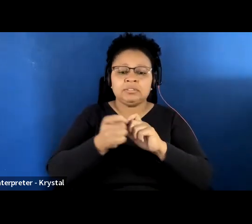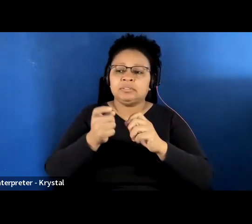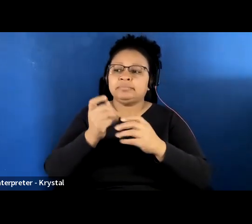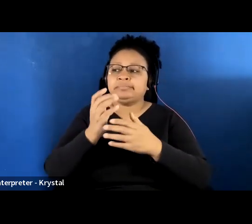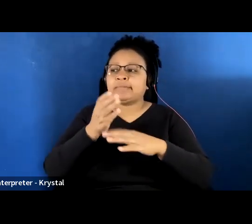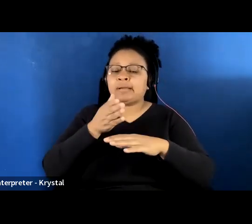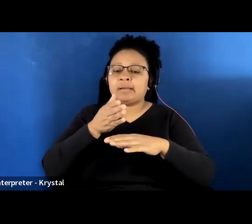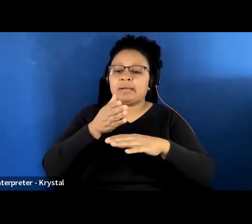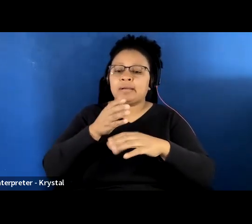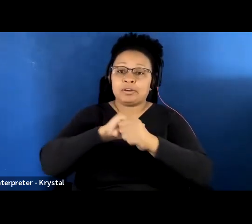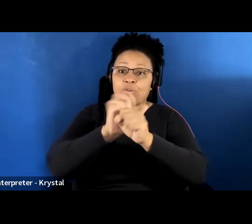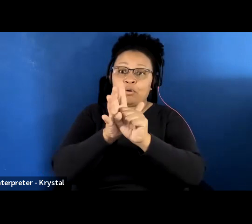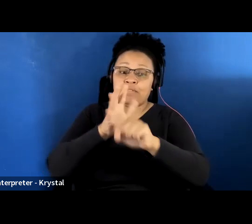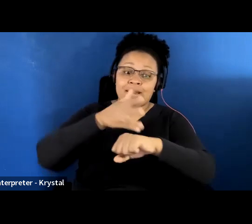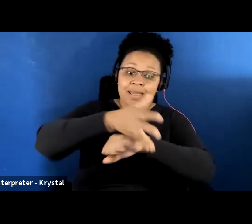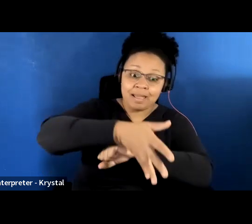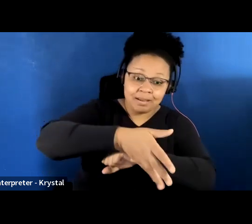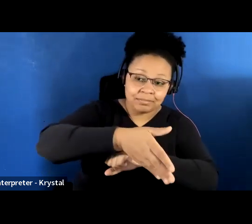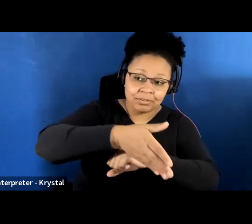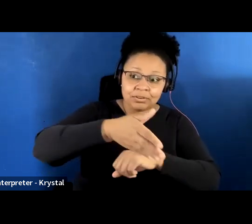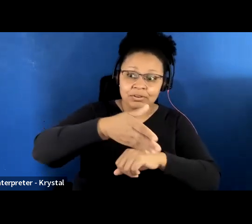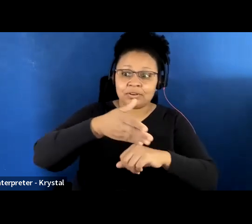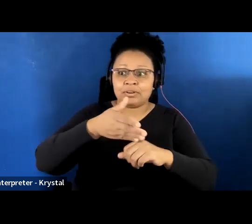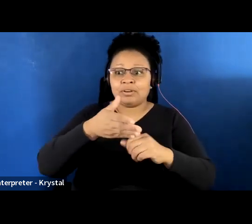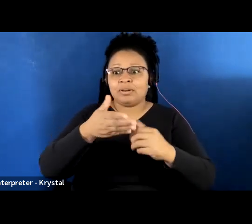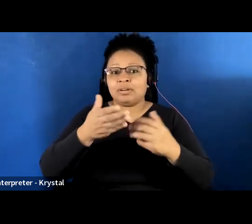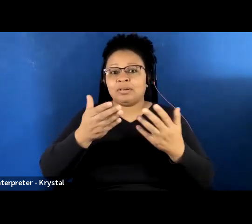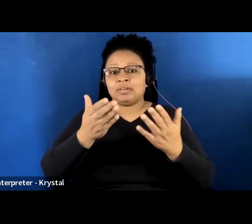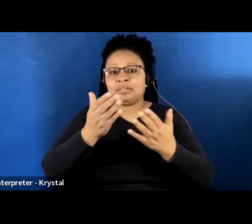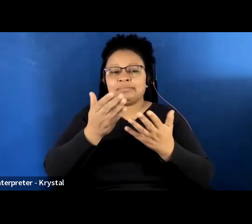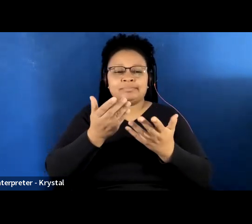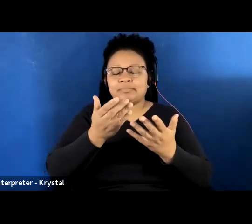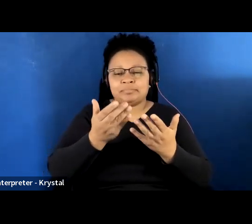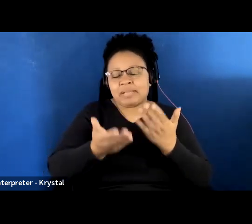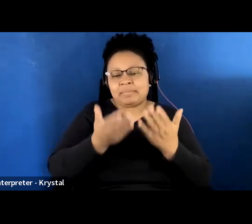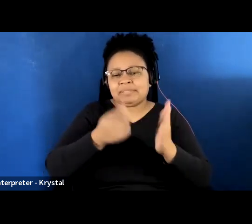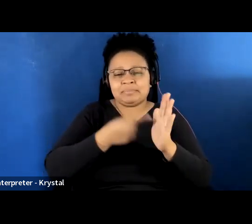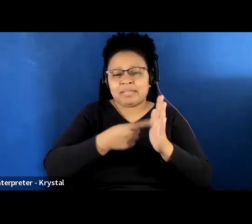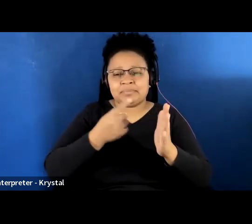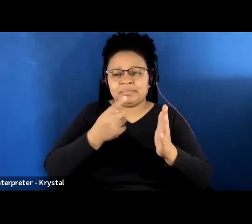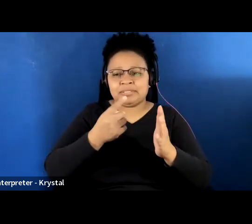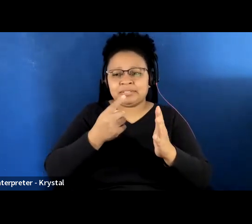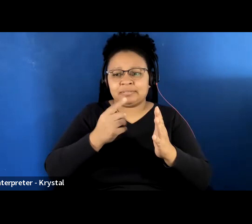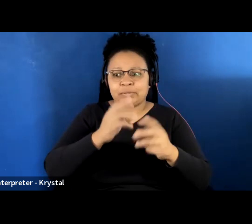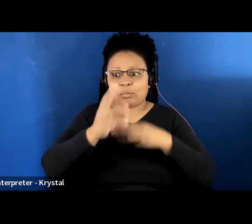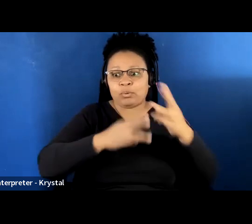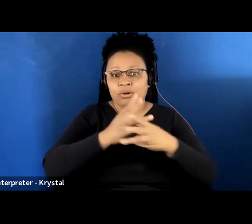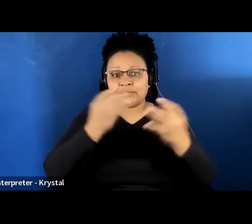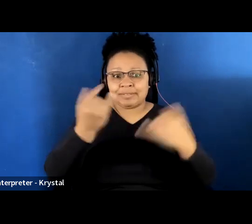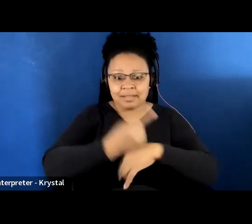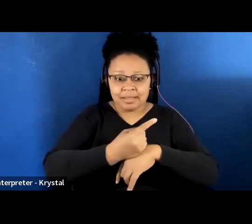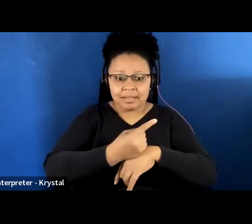some of it's maybe just times we live in, but a lot of people are saying to us that